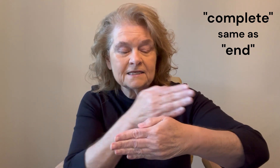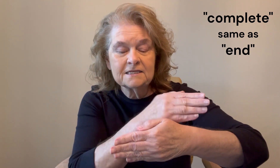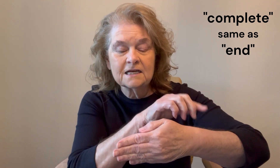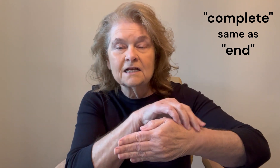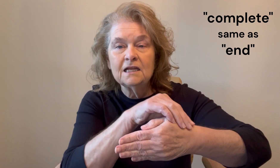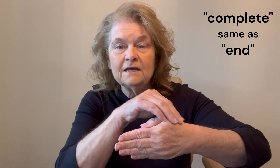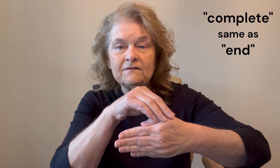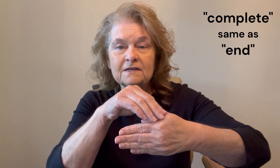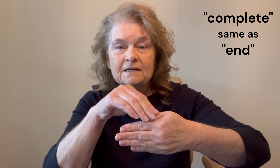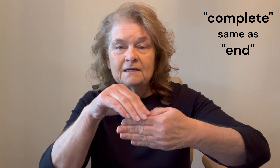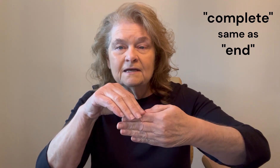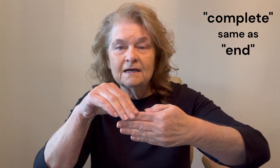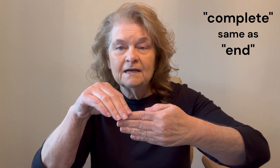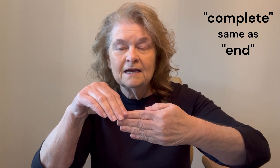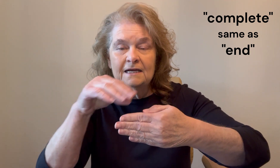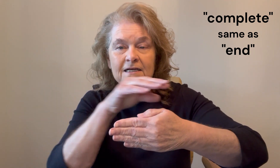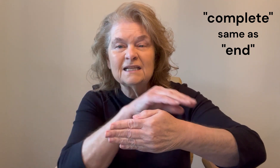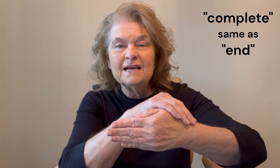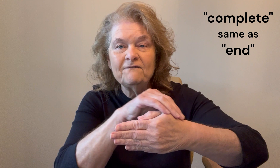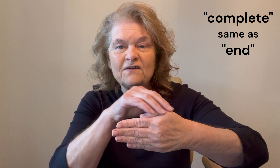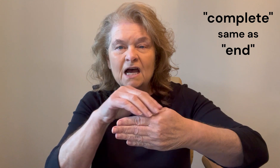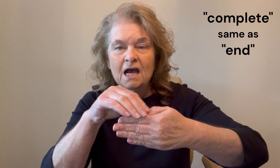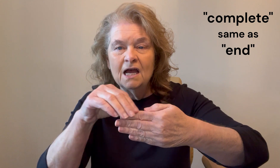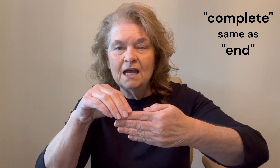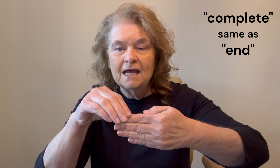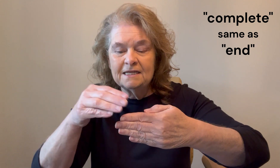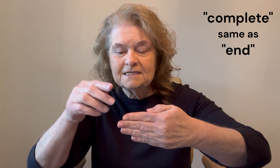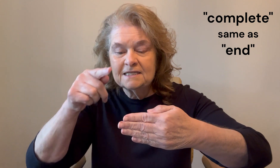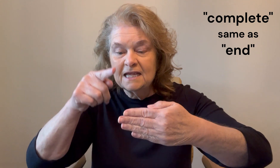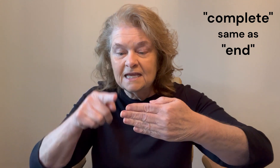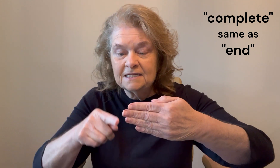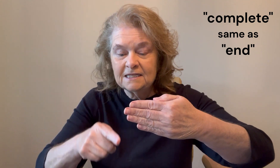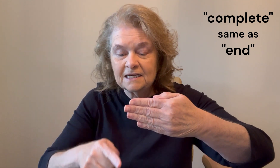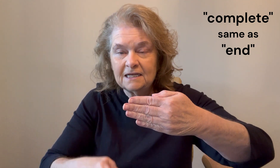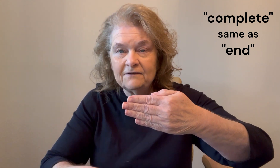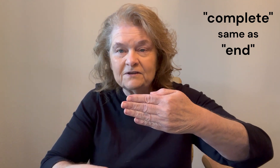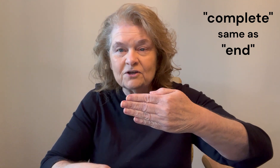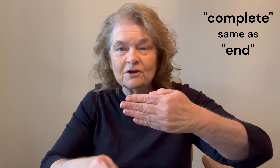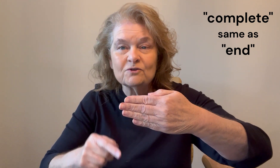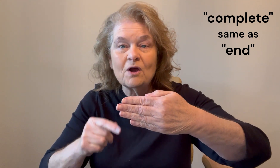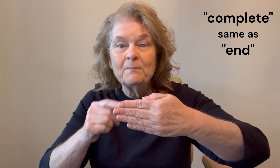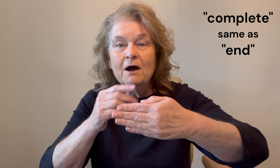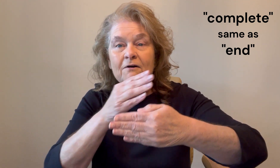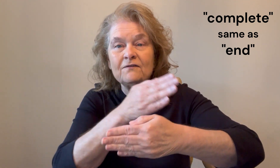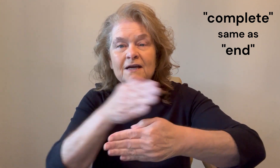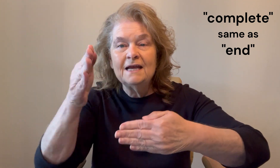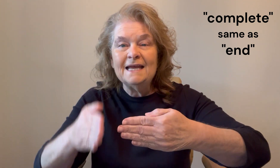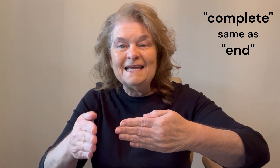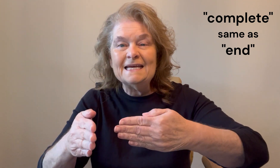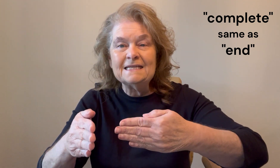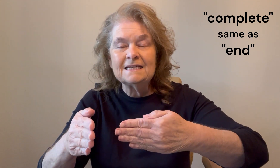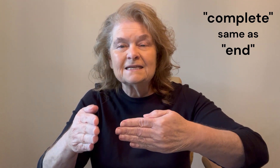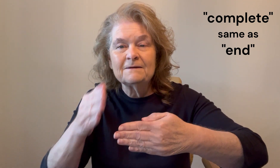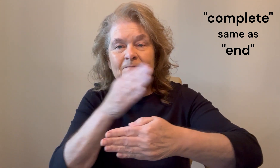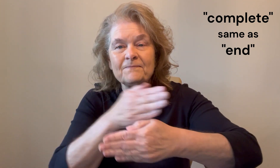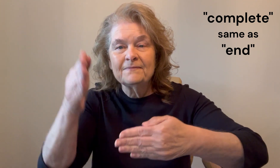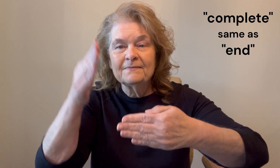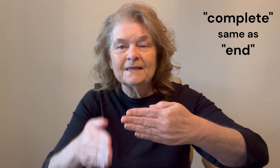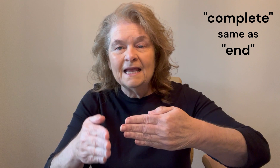is a cliff, like a cliff, and this is the end of the cliff, and you're going to drop off. End.